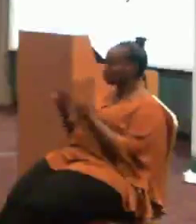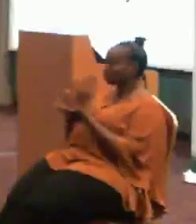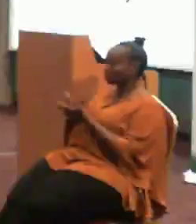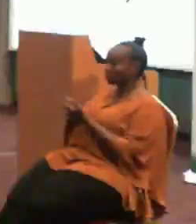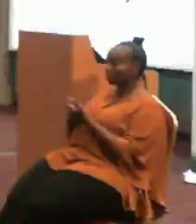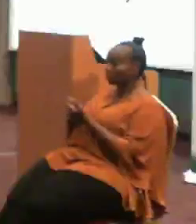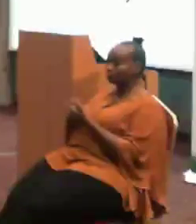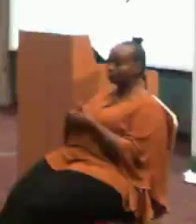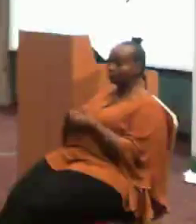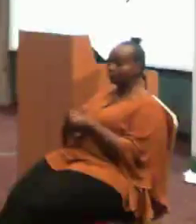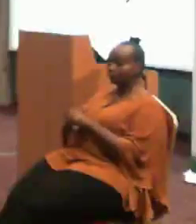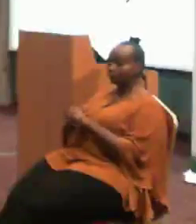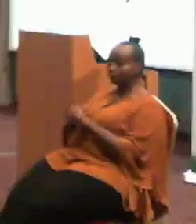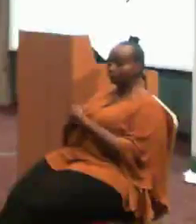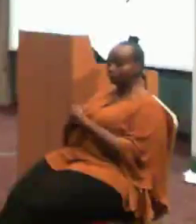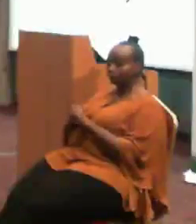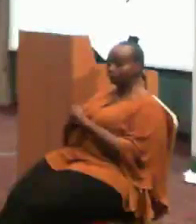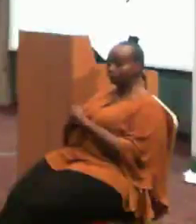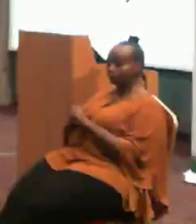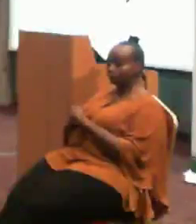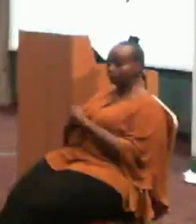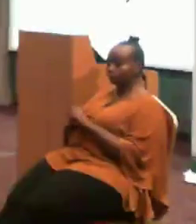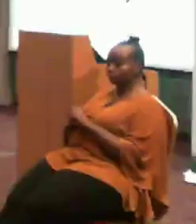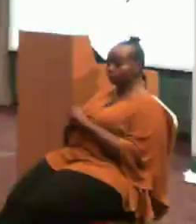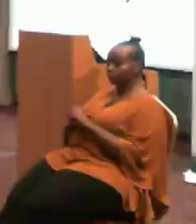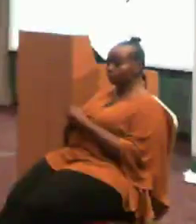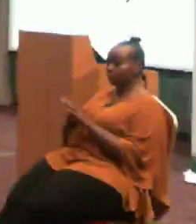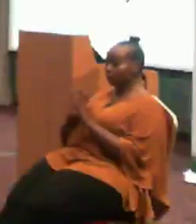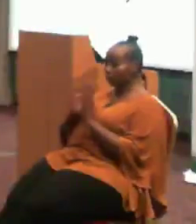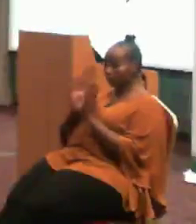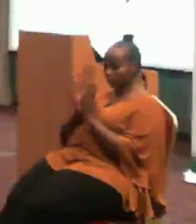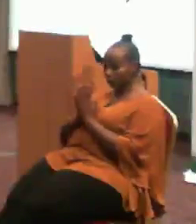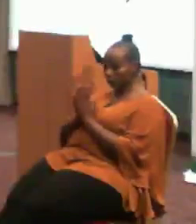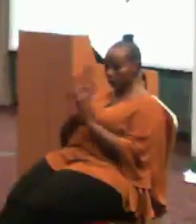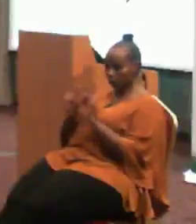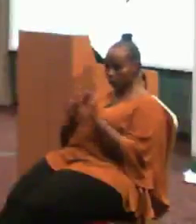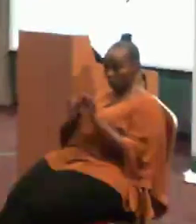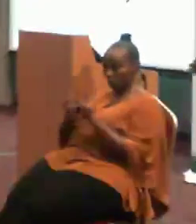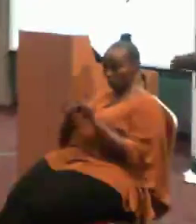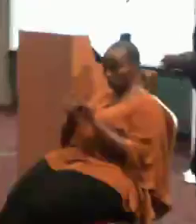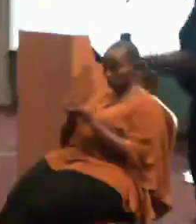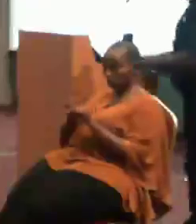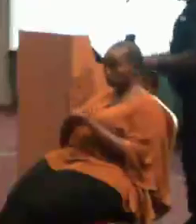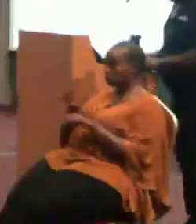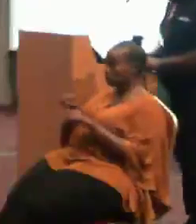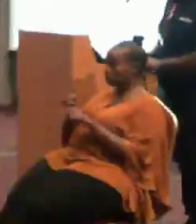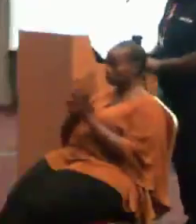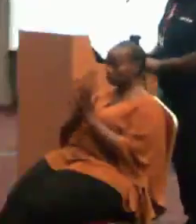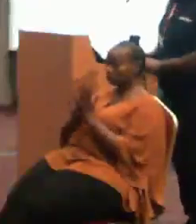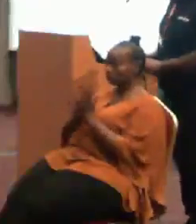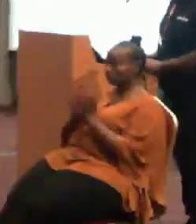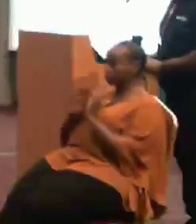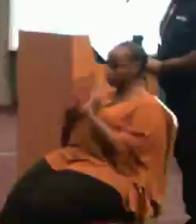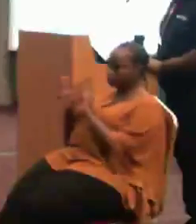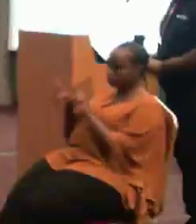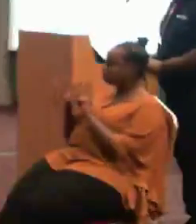inefficient new builds affected by the borrowing. All of those questions must be responded to in writing.